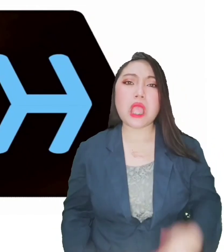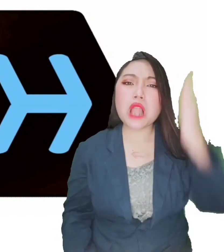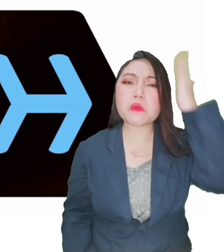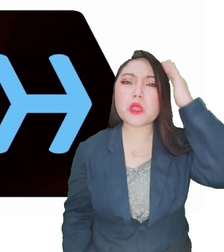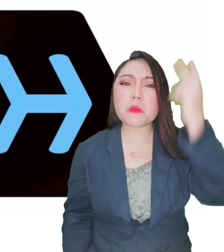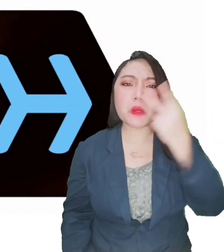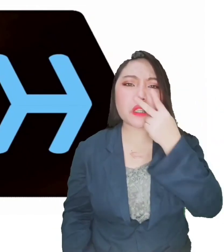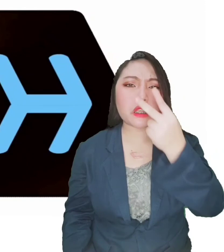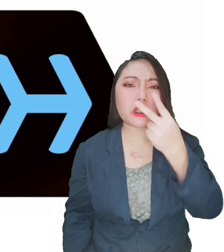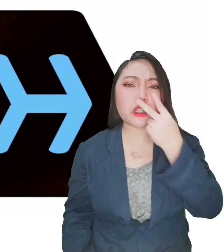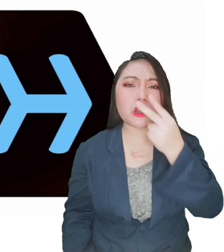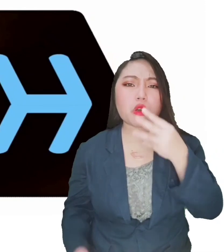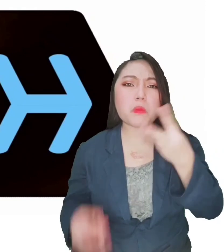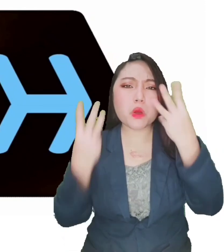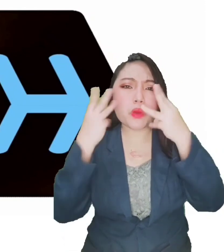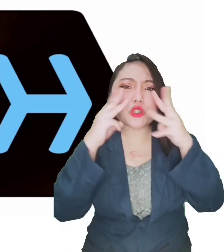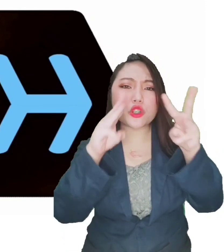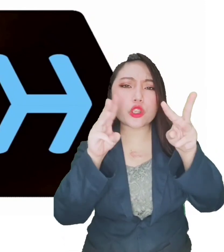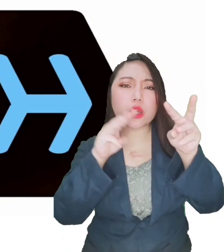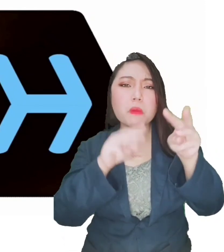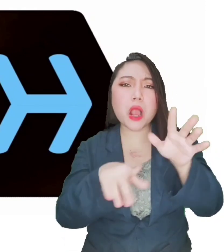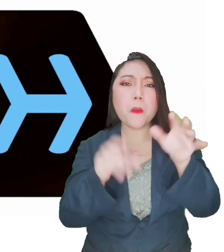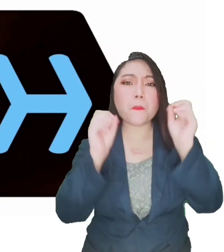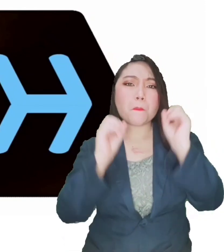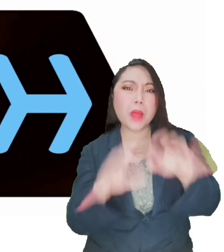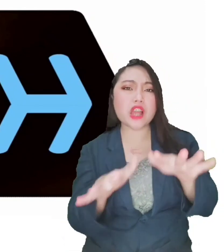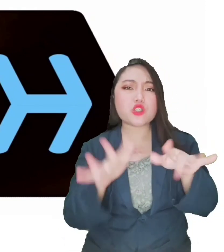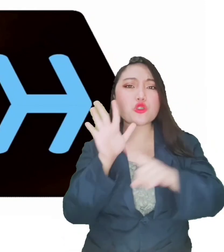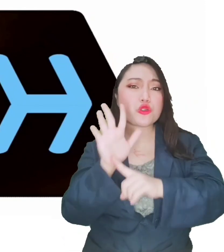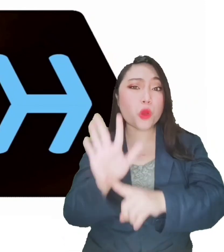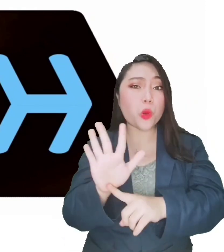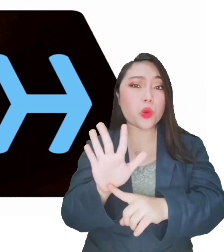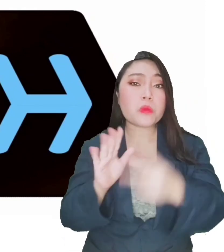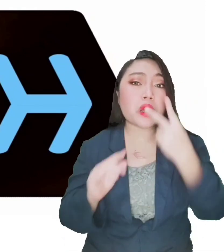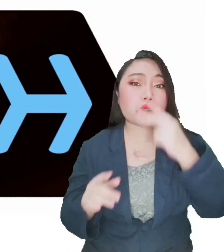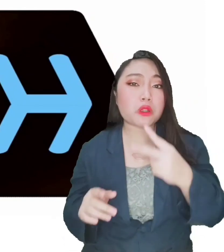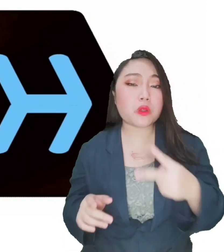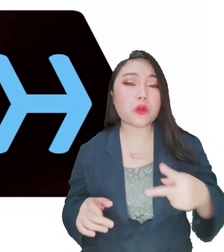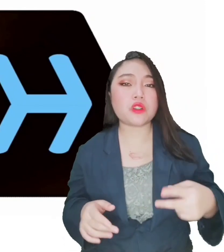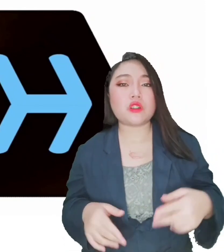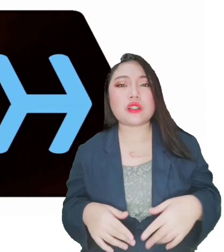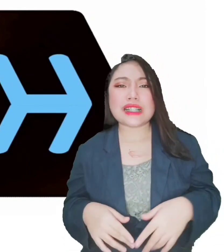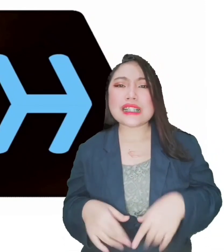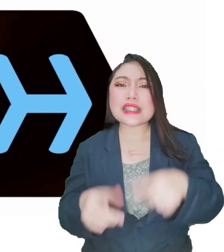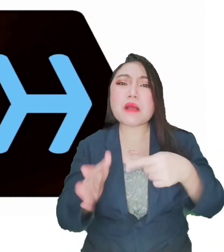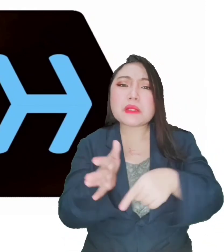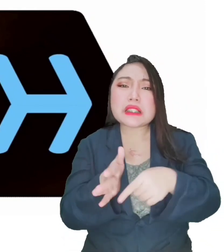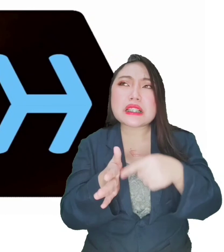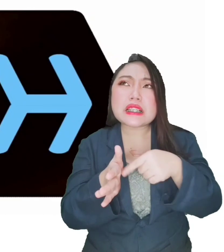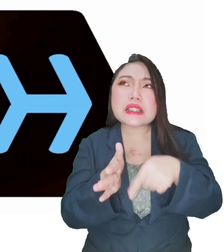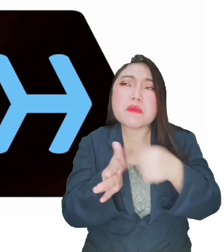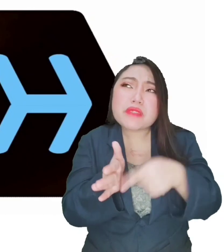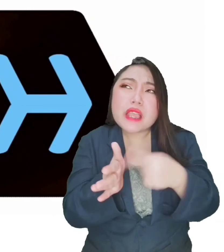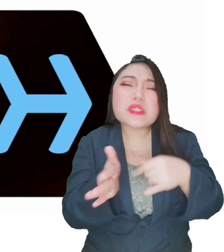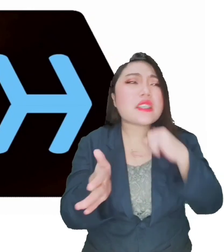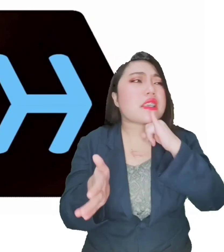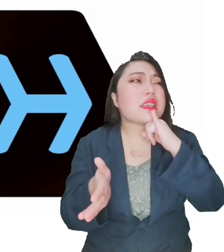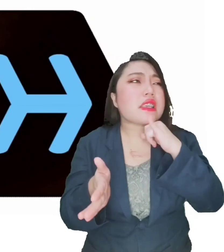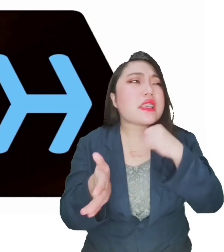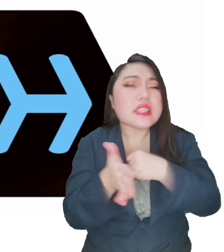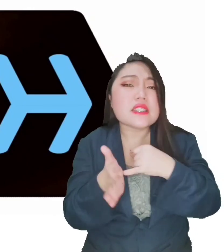pulling a tablecloth. You know, when you look at some magic shows, you would see